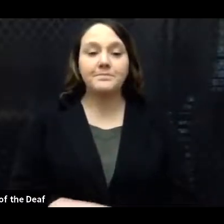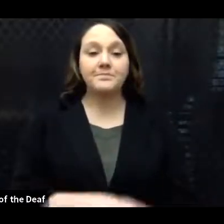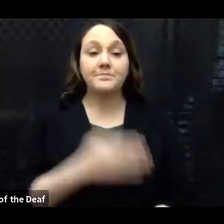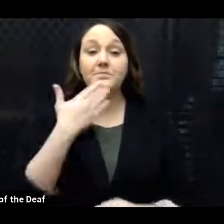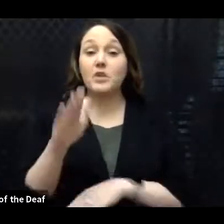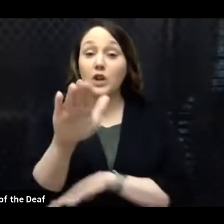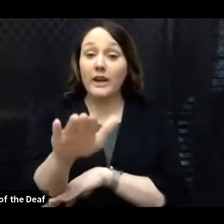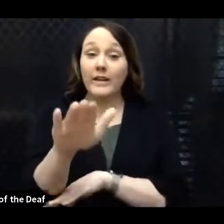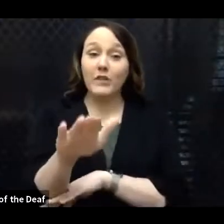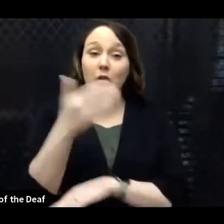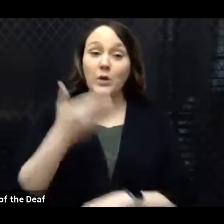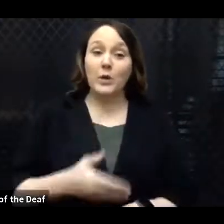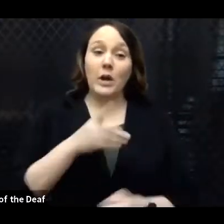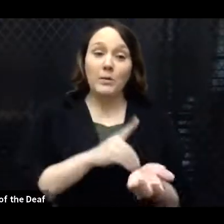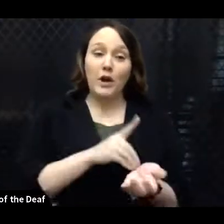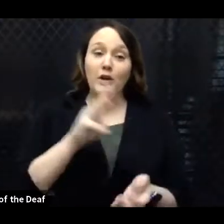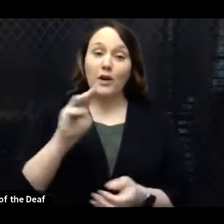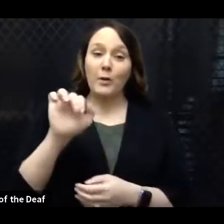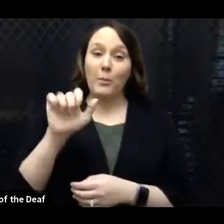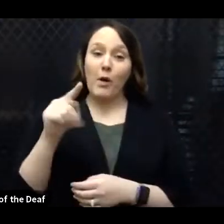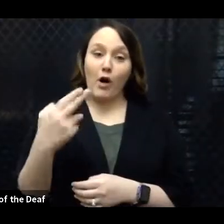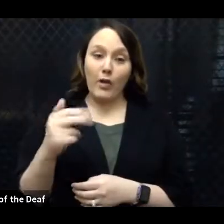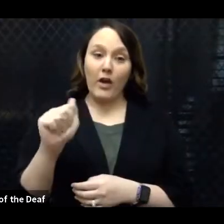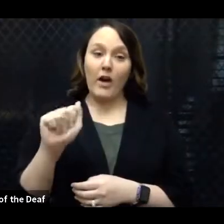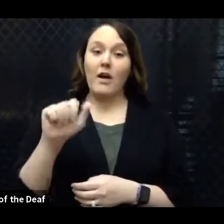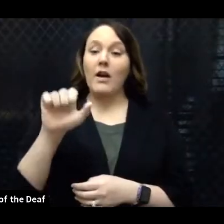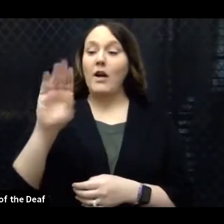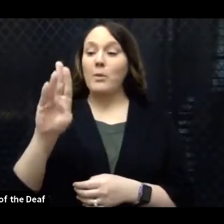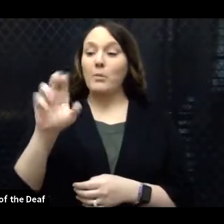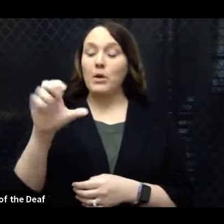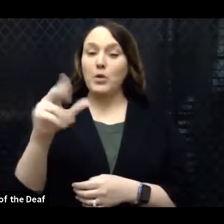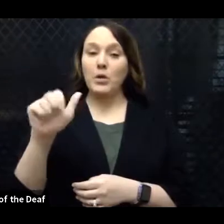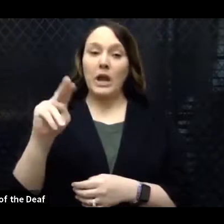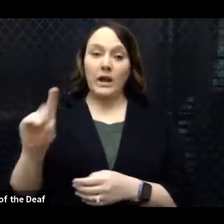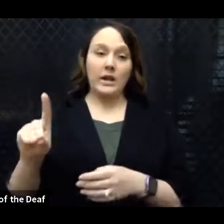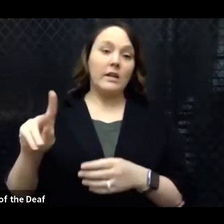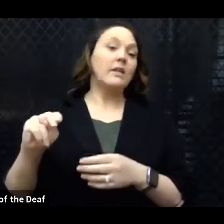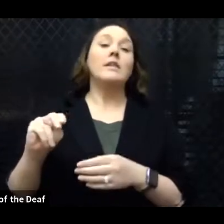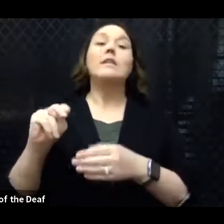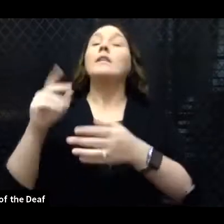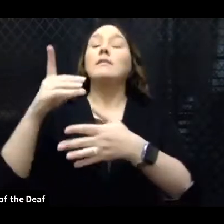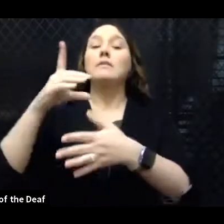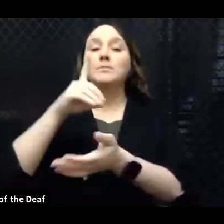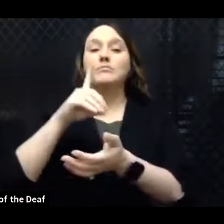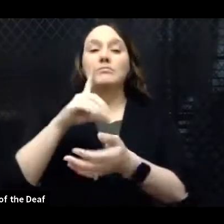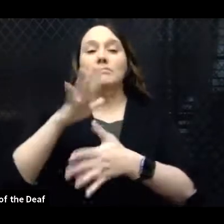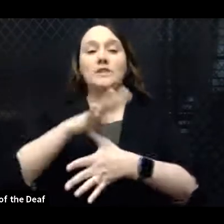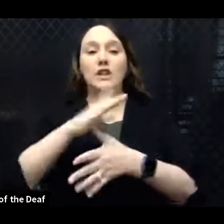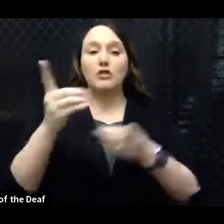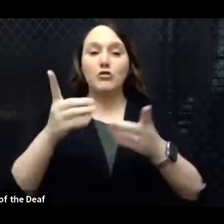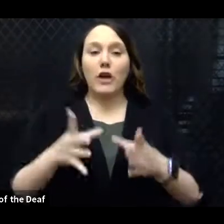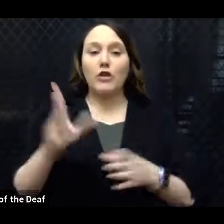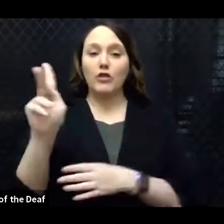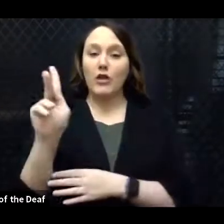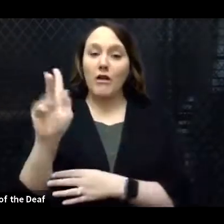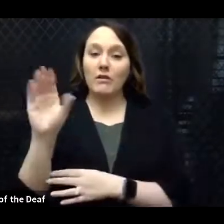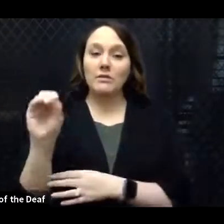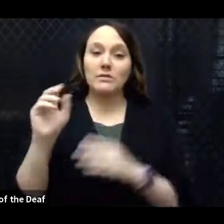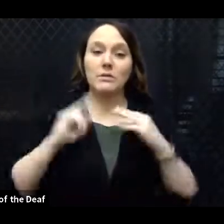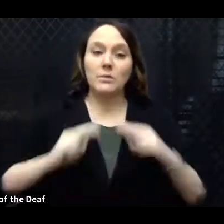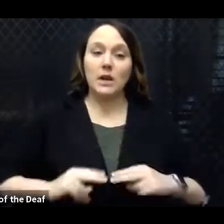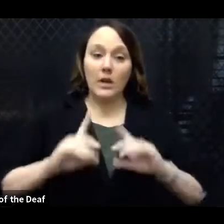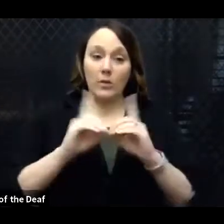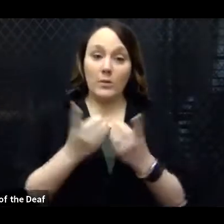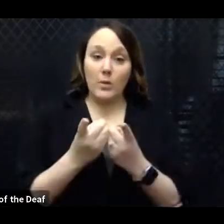Good afternoon. I'm Dr. Martha Buchanan, Senior Director and Public Health Officer here at the Knox County Health Department. For a moment